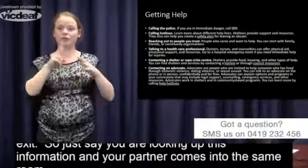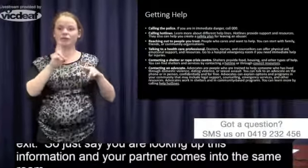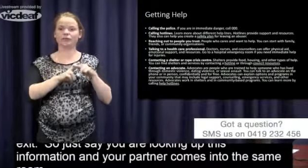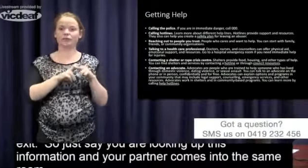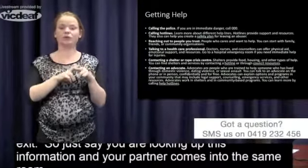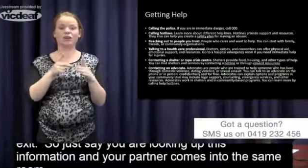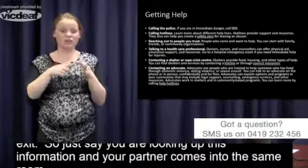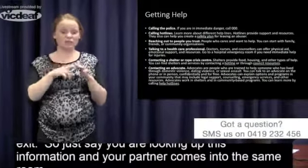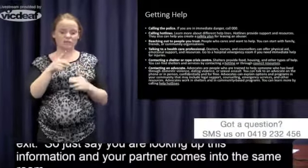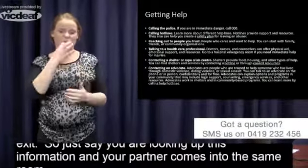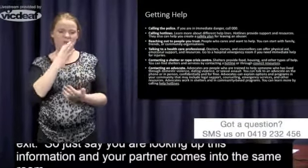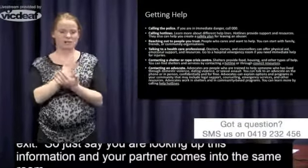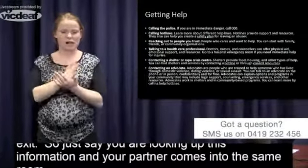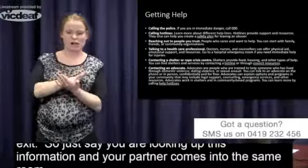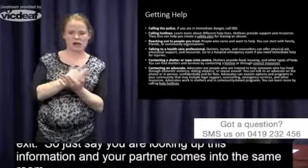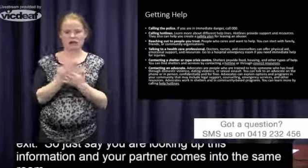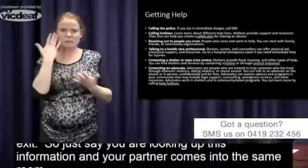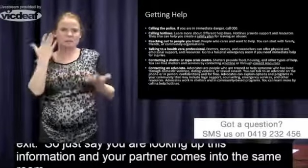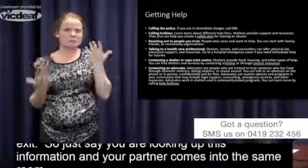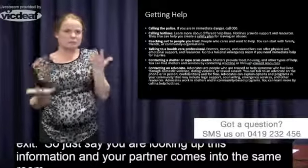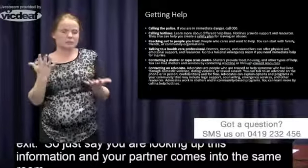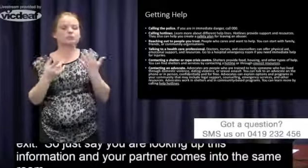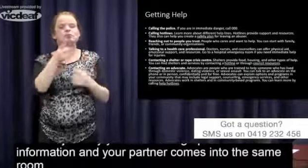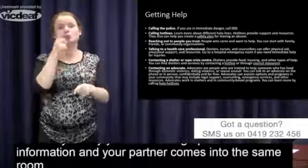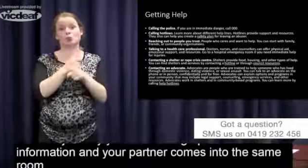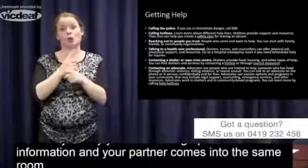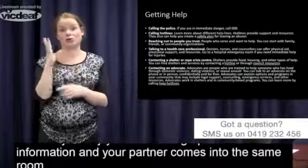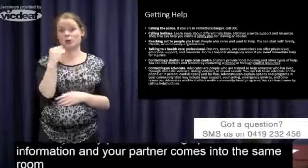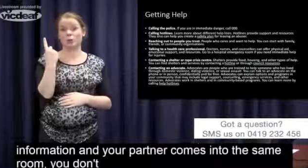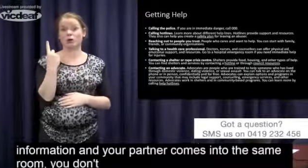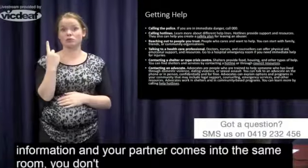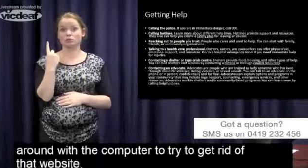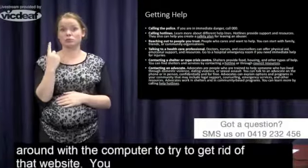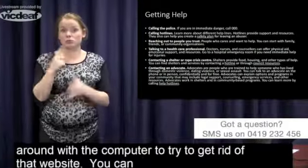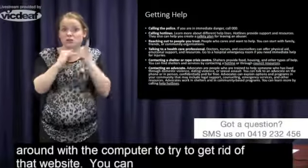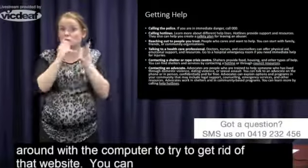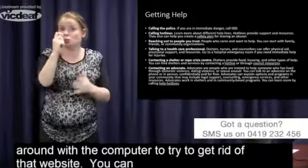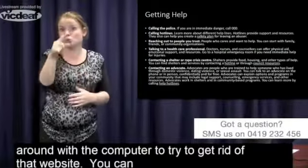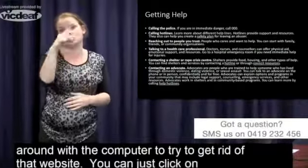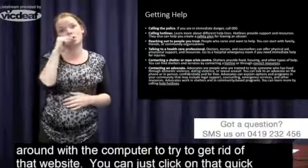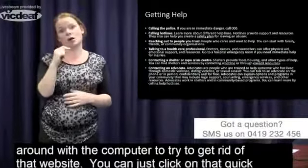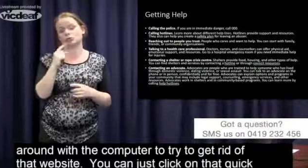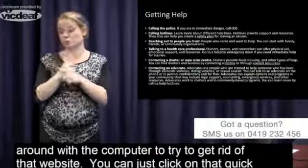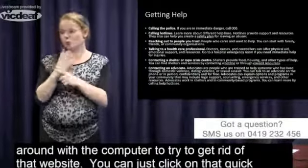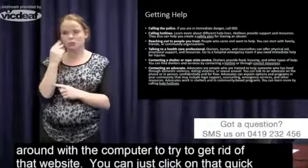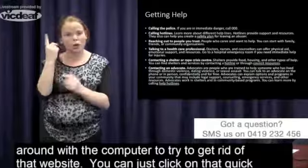get rid of that website. You can just click on that quick exit button and it's gone from the screen.